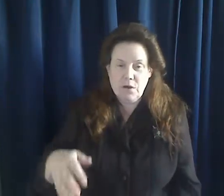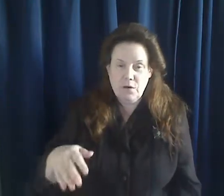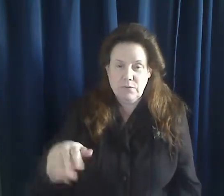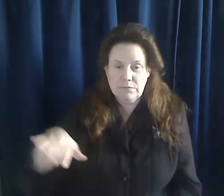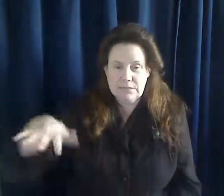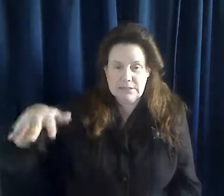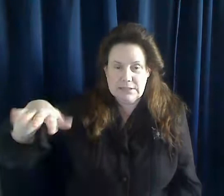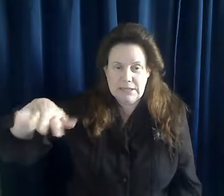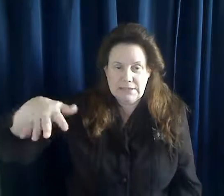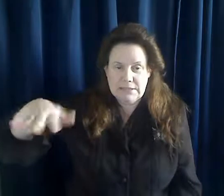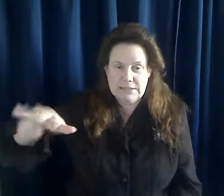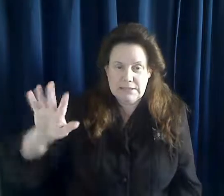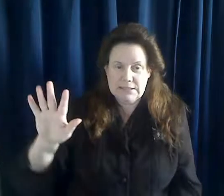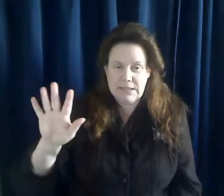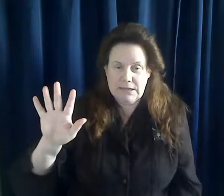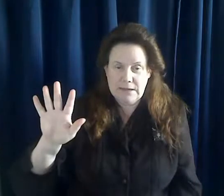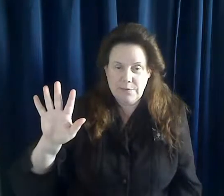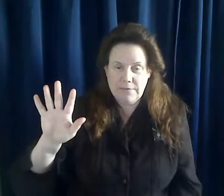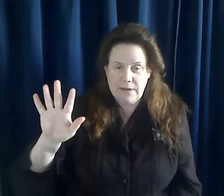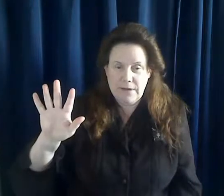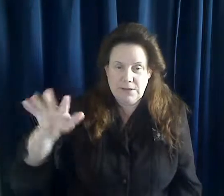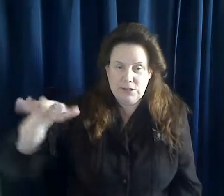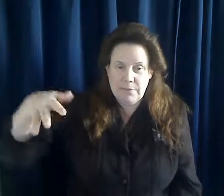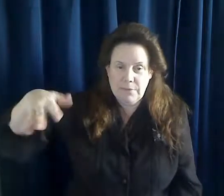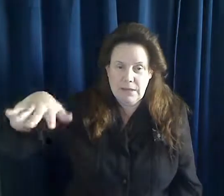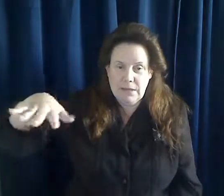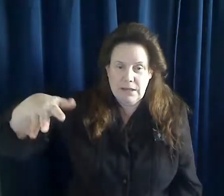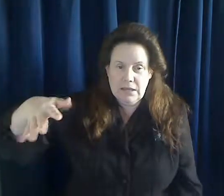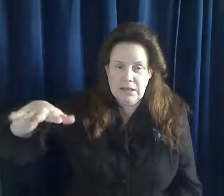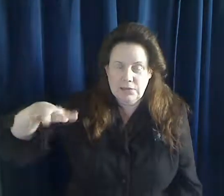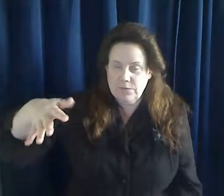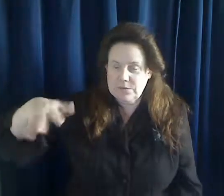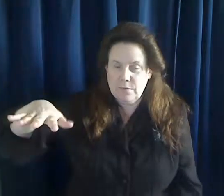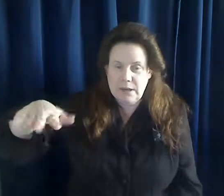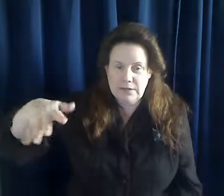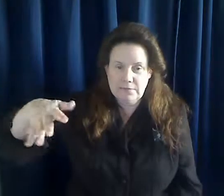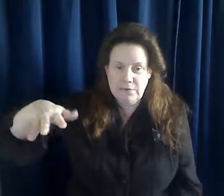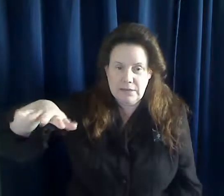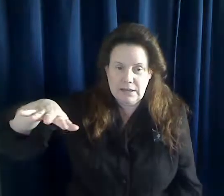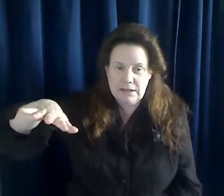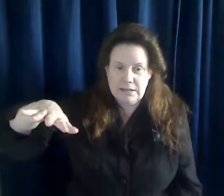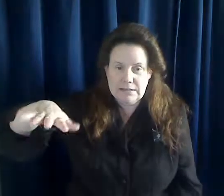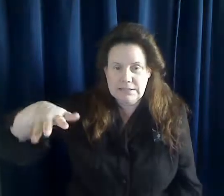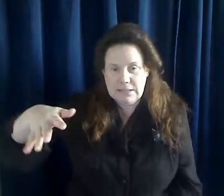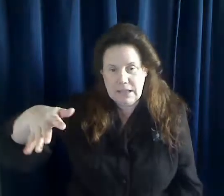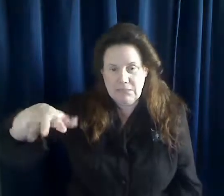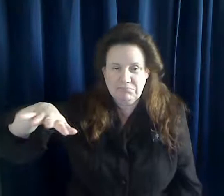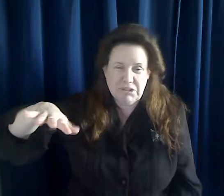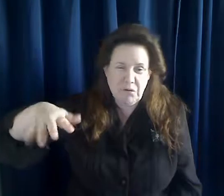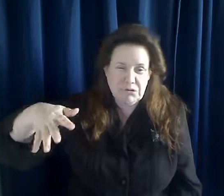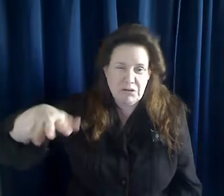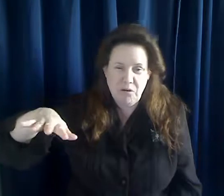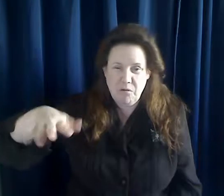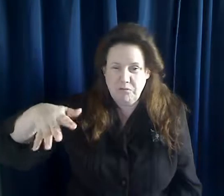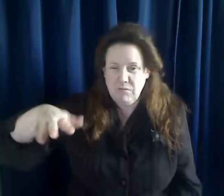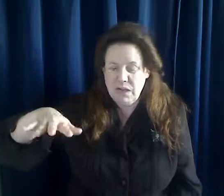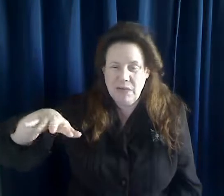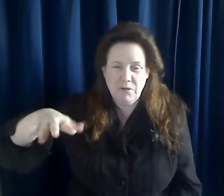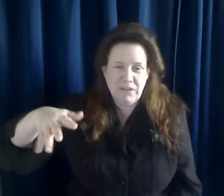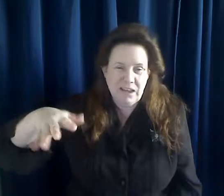So is like this. It's again a number 5 hand shape, and you just go back and forth like it's a scale. I'm